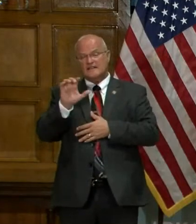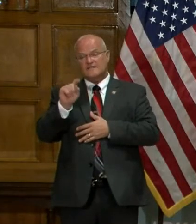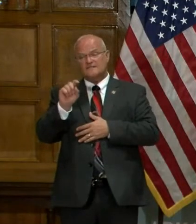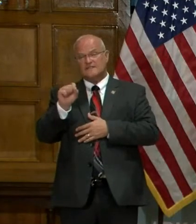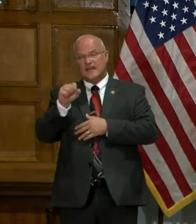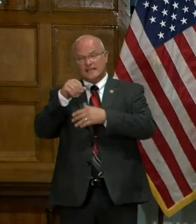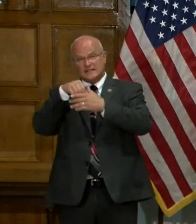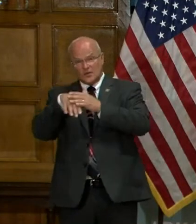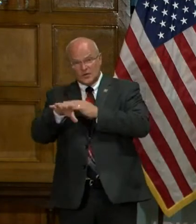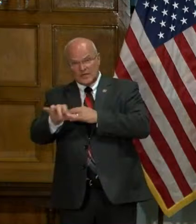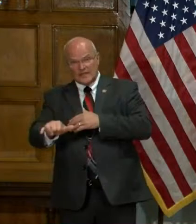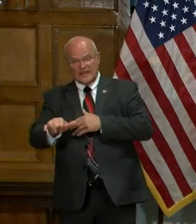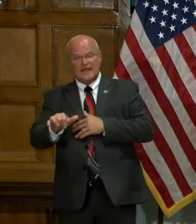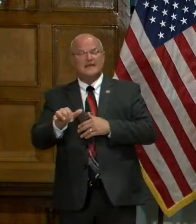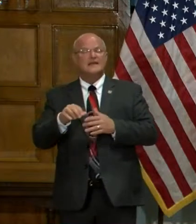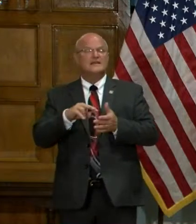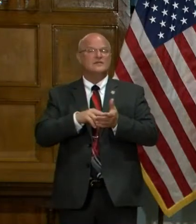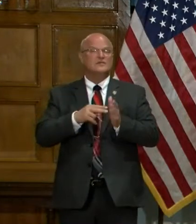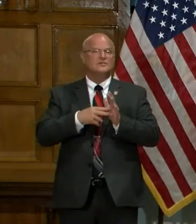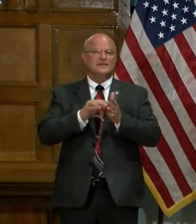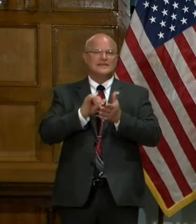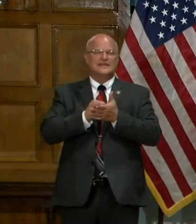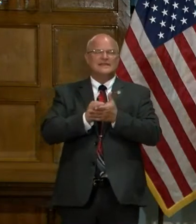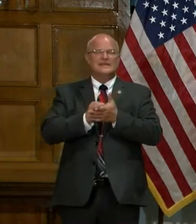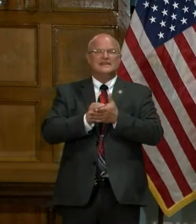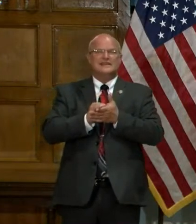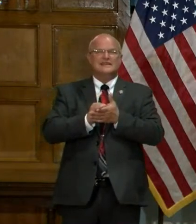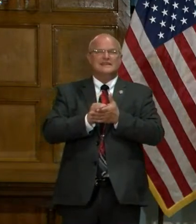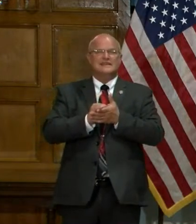go into that, which is the